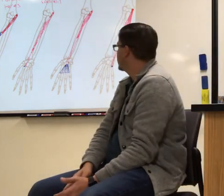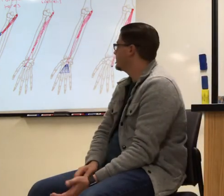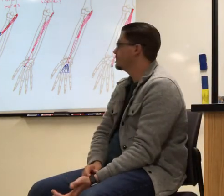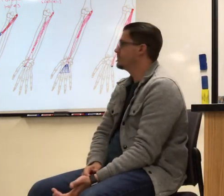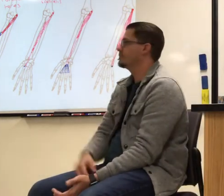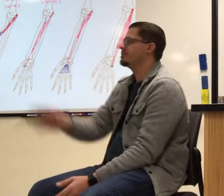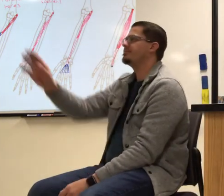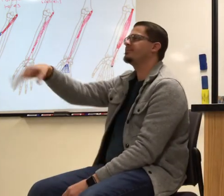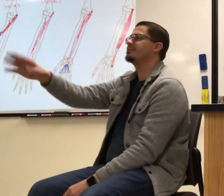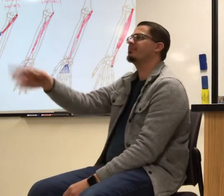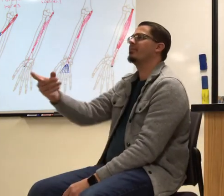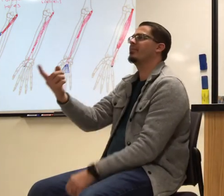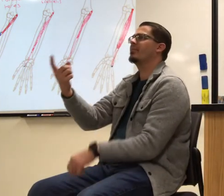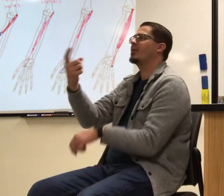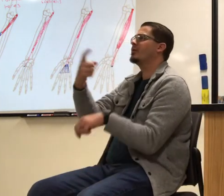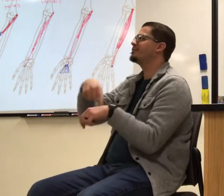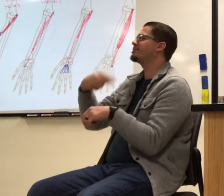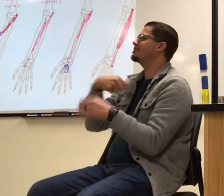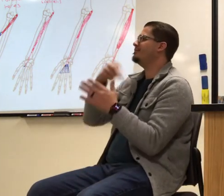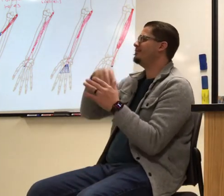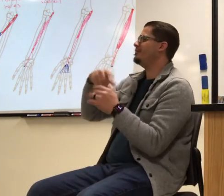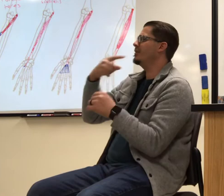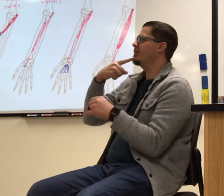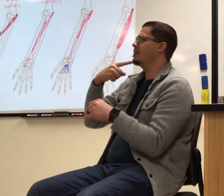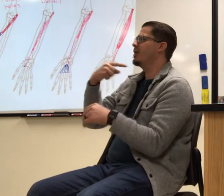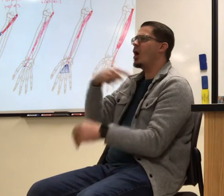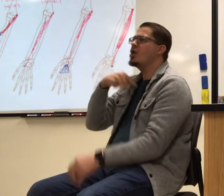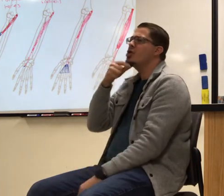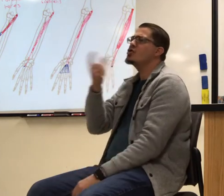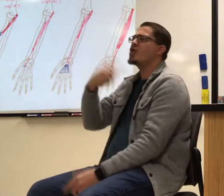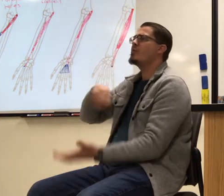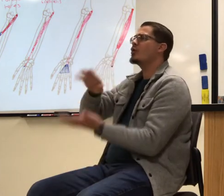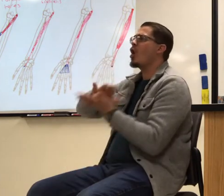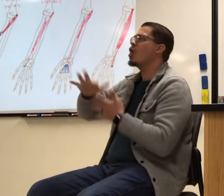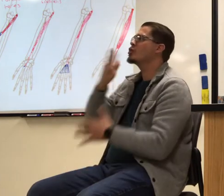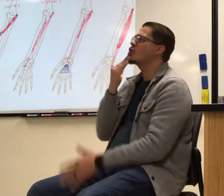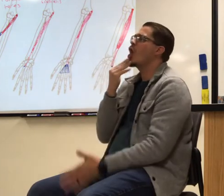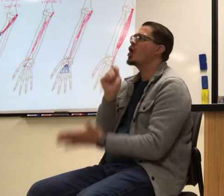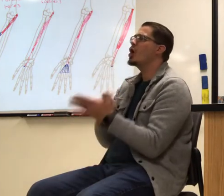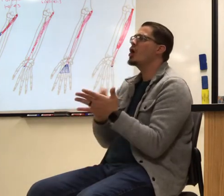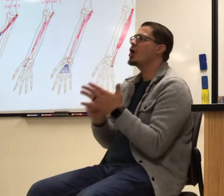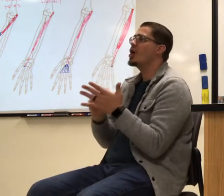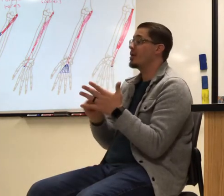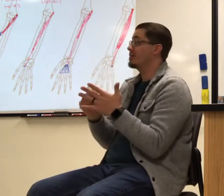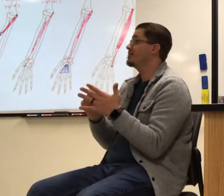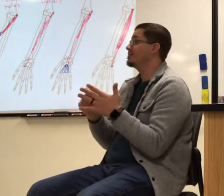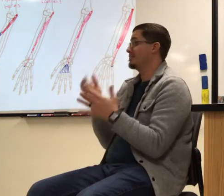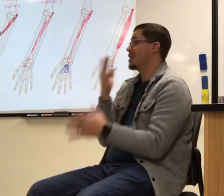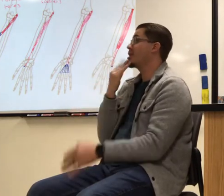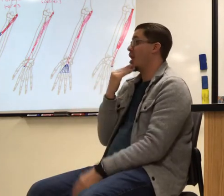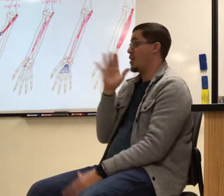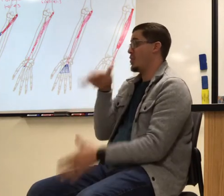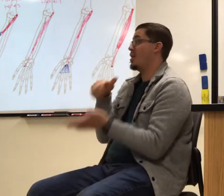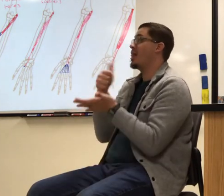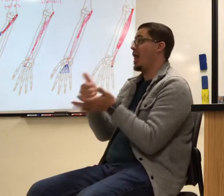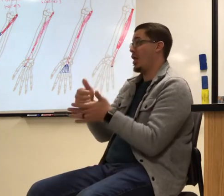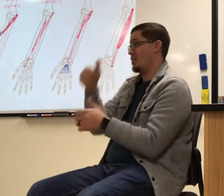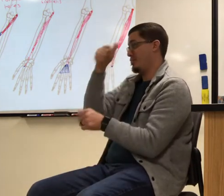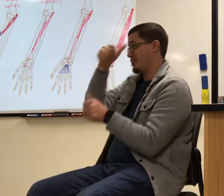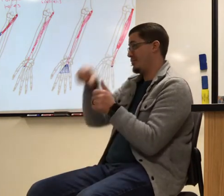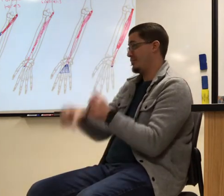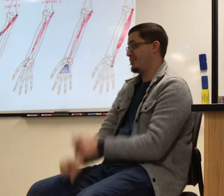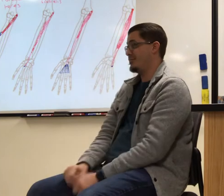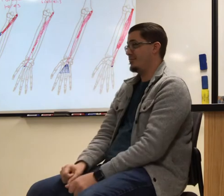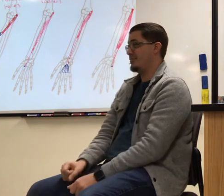I had a student once say, I didn't come to college to color. Don't put it beneath you. Coloring will help you.